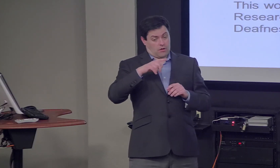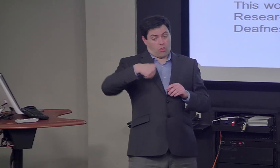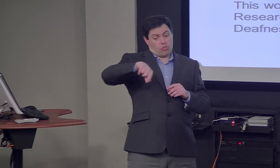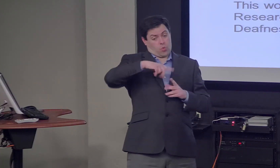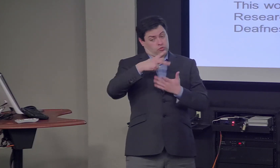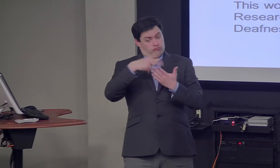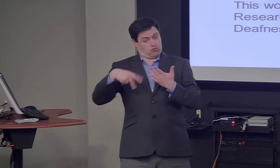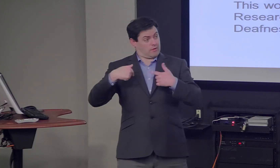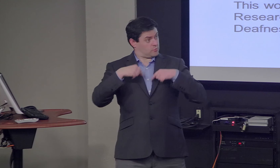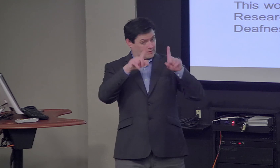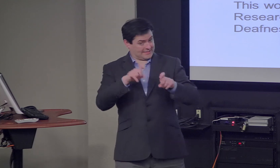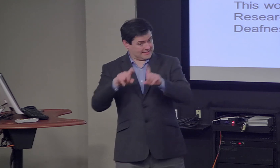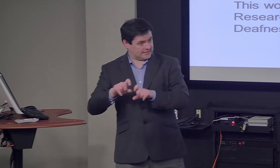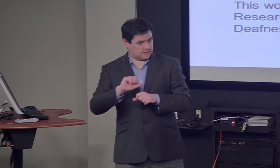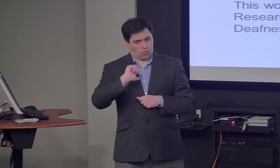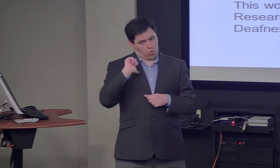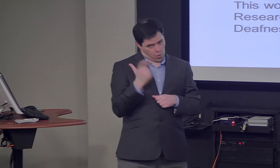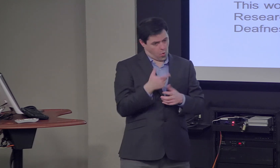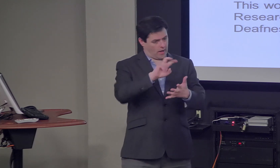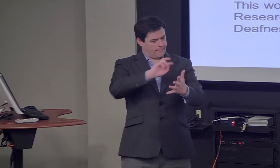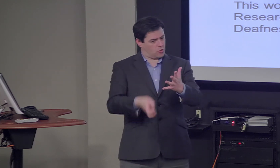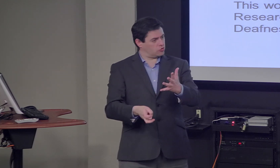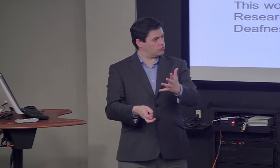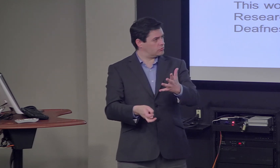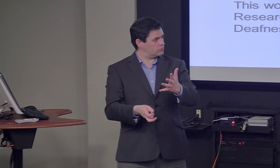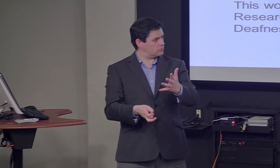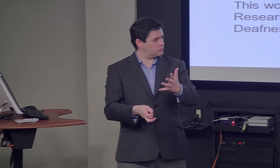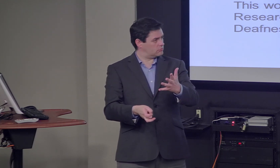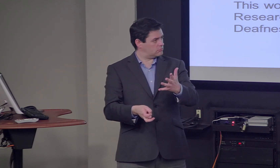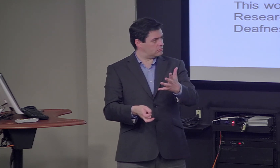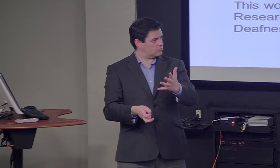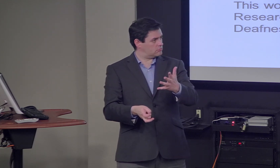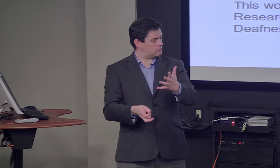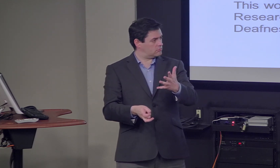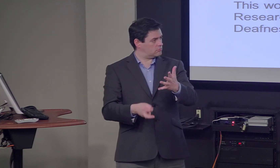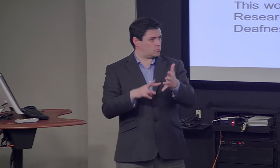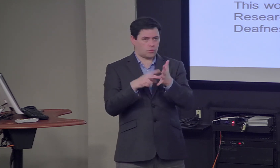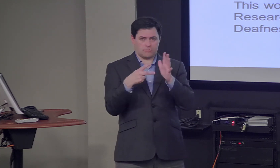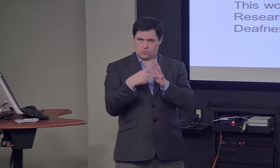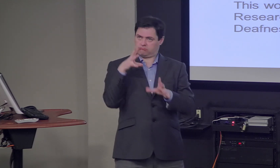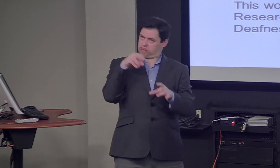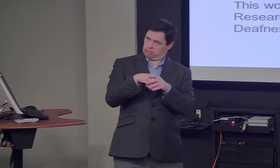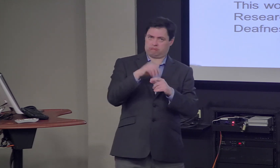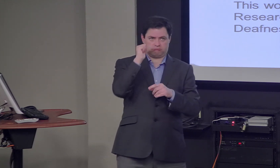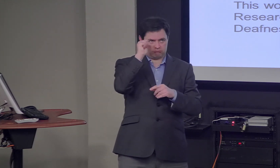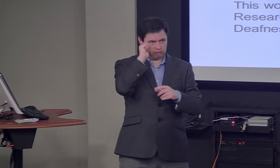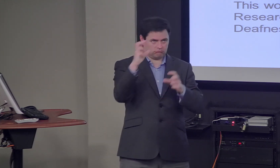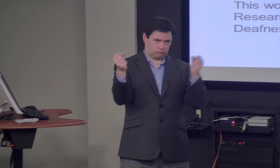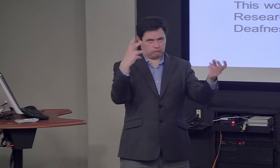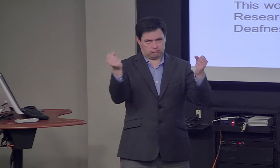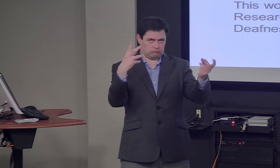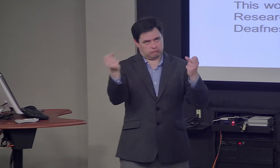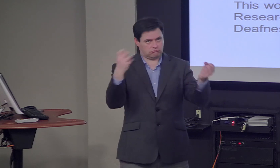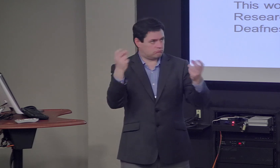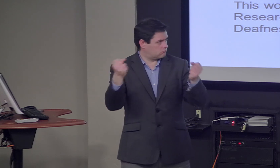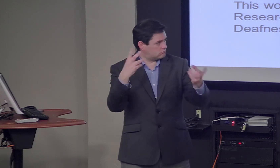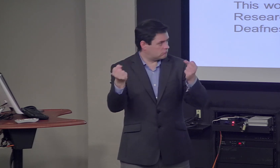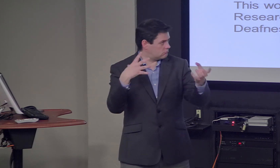It's very interesting. In those students that we tested, they were all in immersion kind of environments. They were using the language